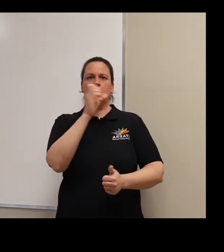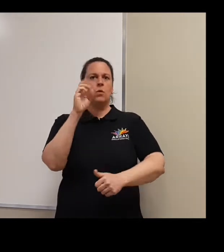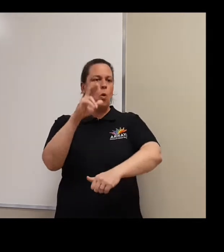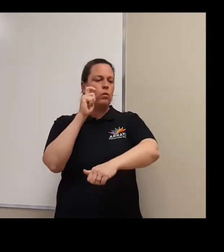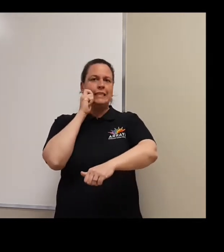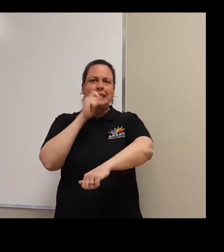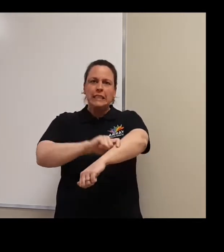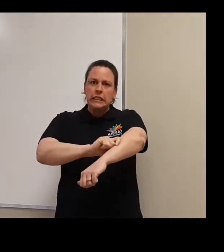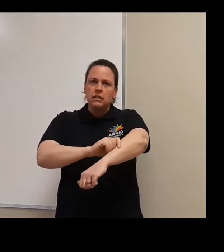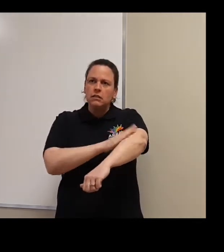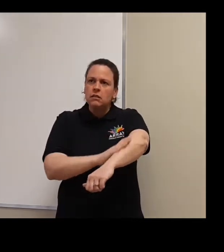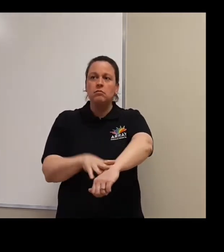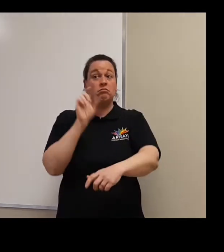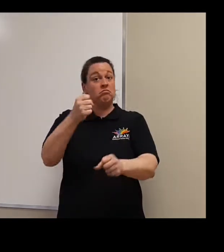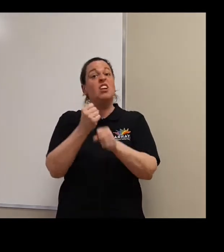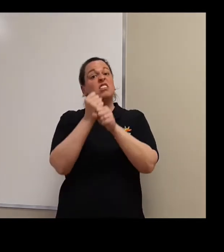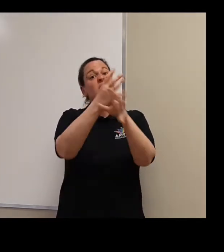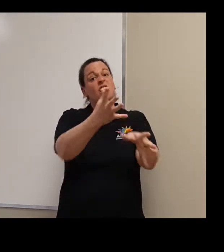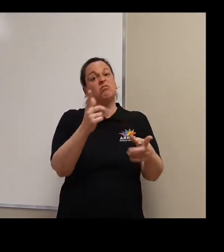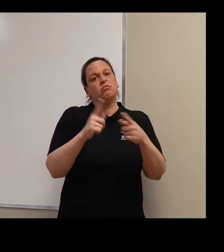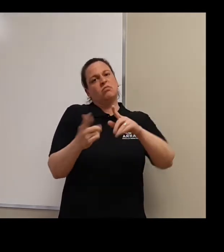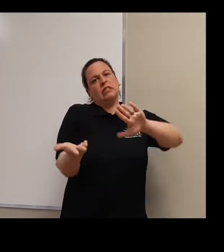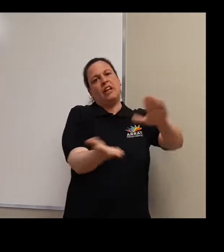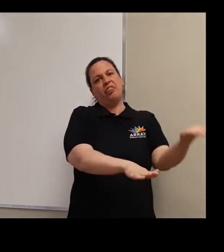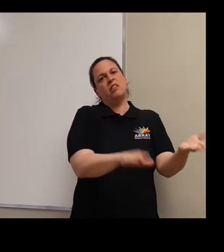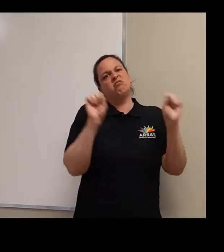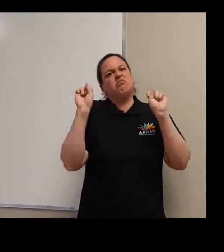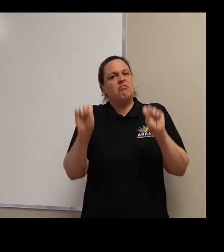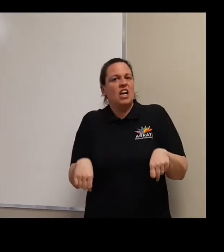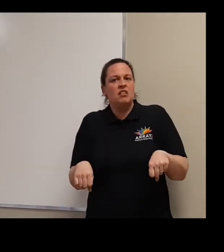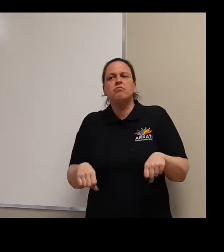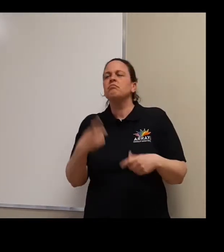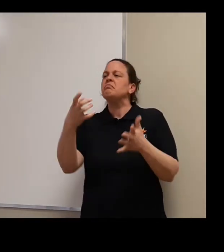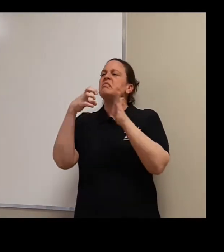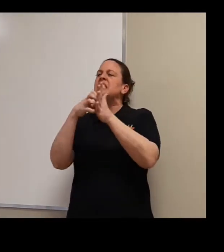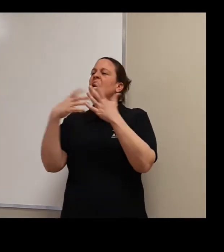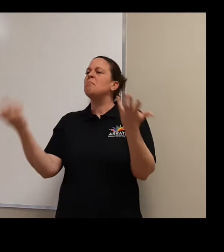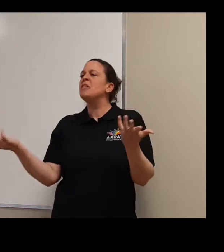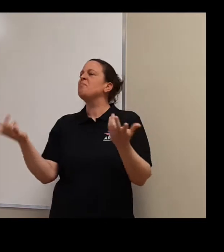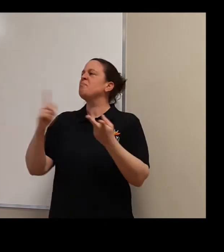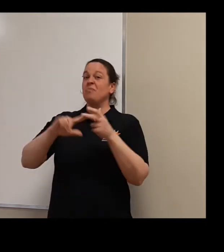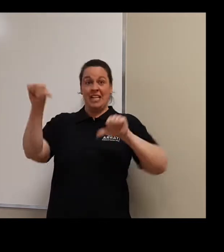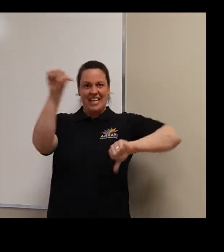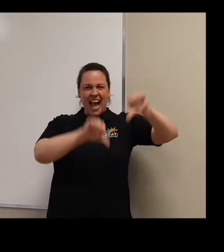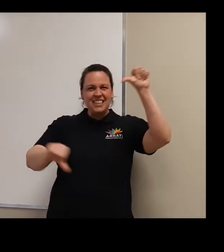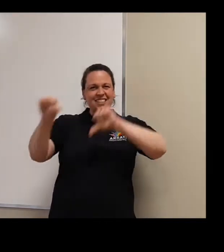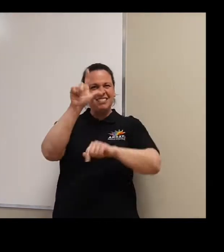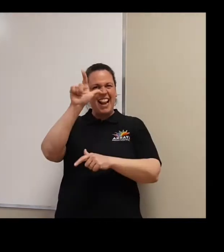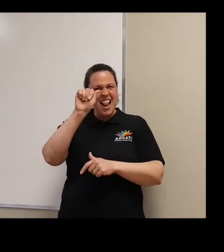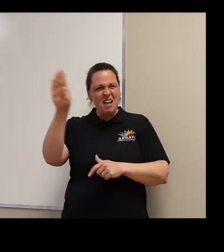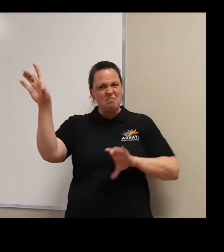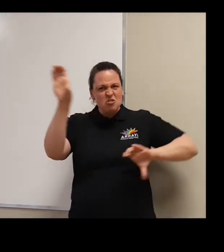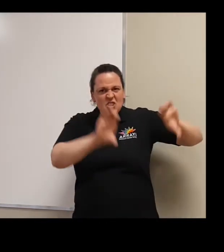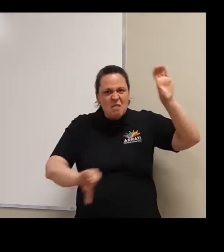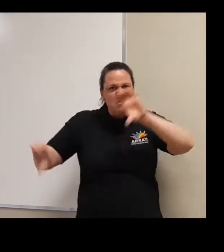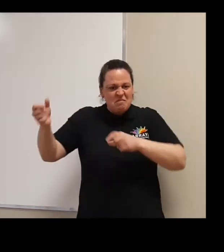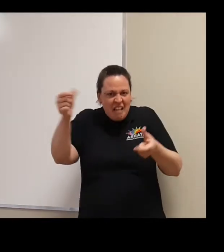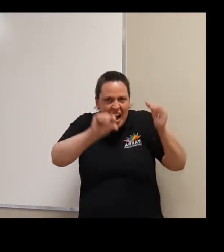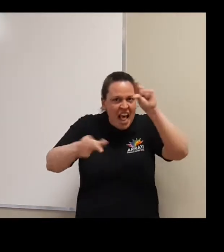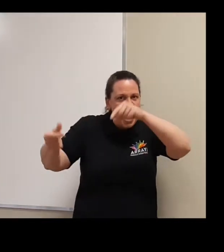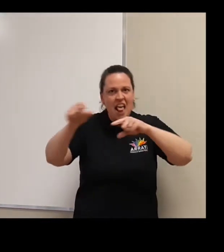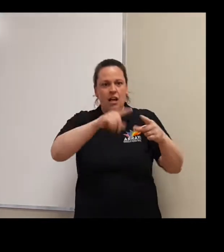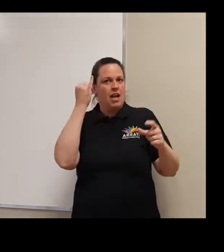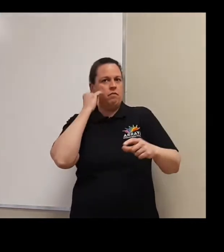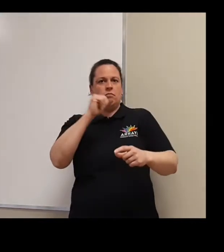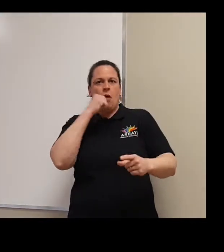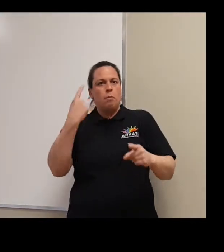death. An example, some chemicals used in labs. If they get on your clothes or skin, they'll cause damage. Like you've probably seen